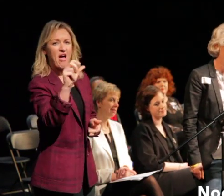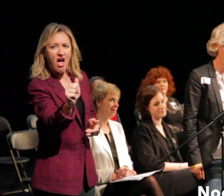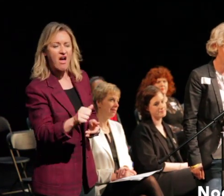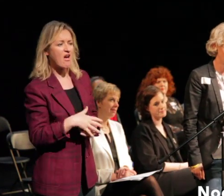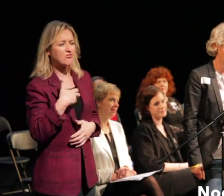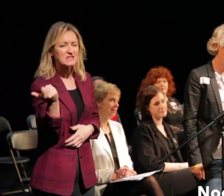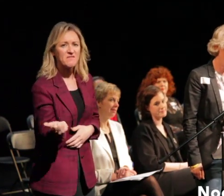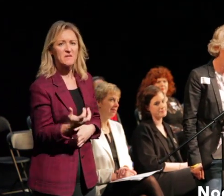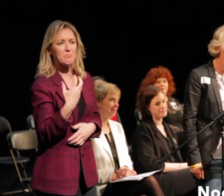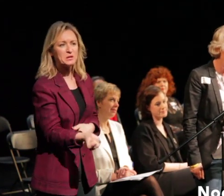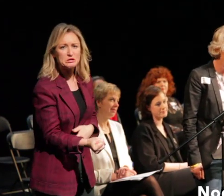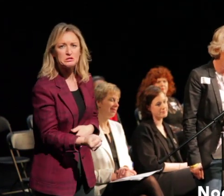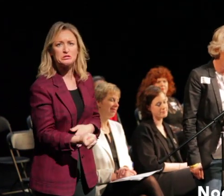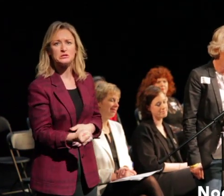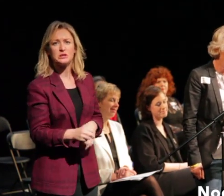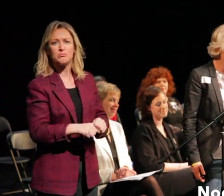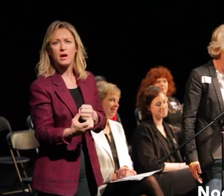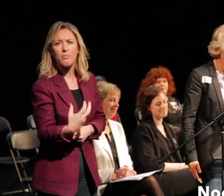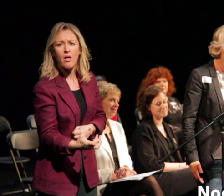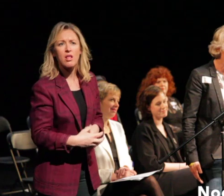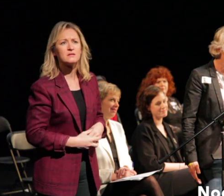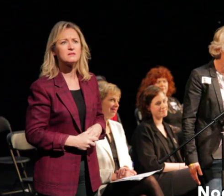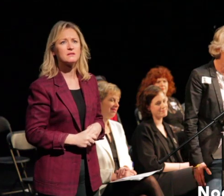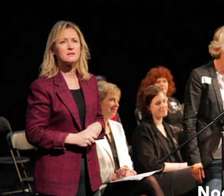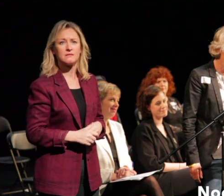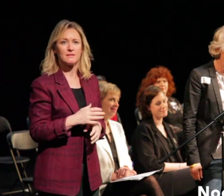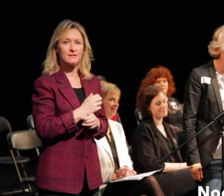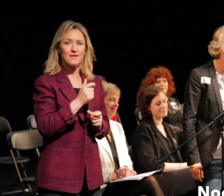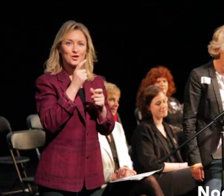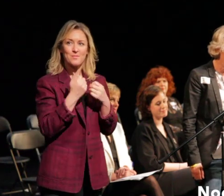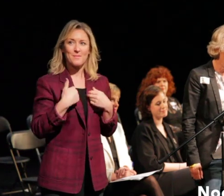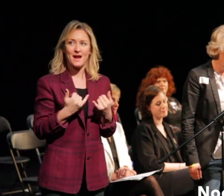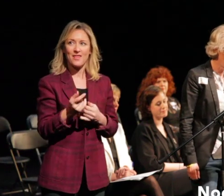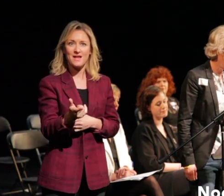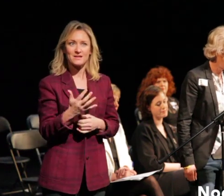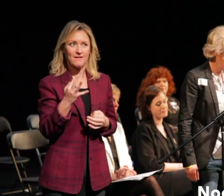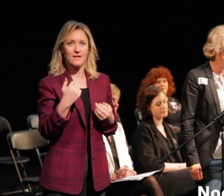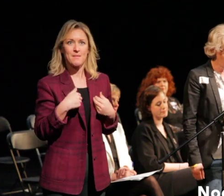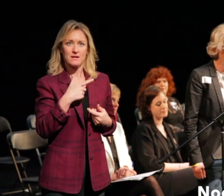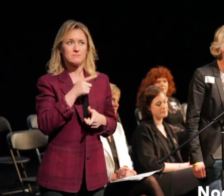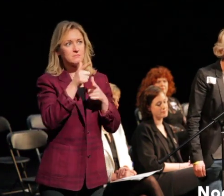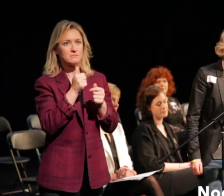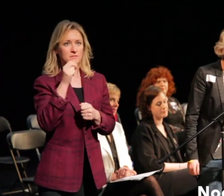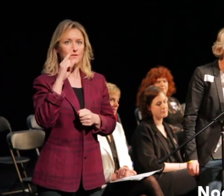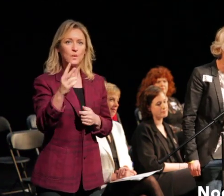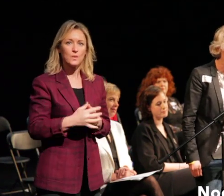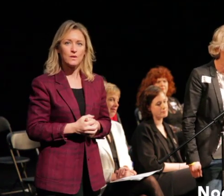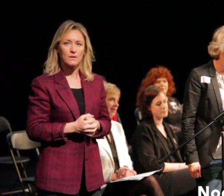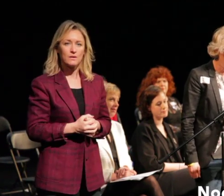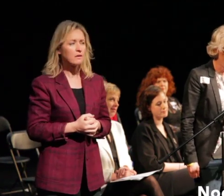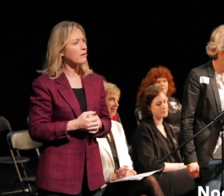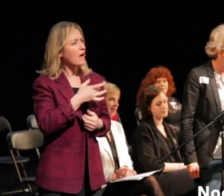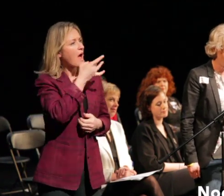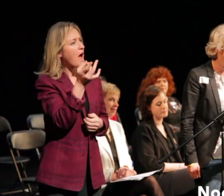with, high maintenance, ball breaker. I've never heard men spoken about in that way for voicing their opinions. If you question the imbalance